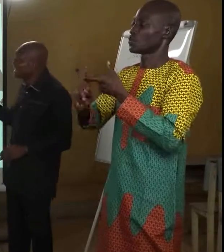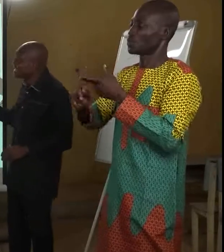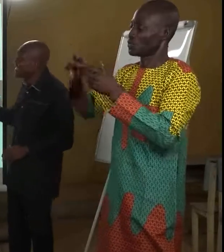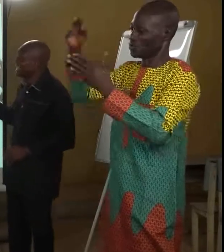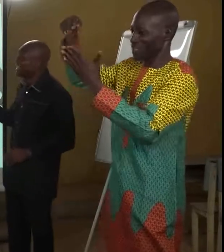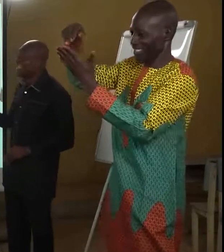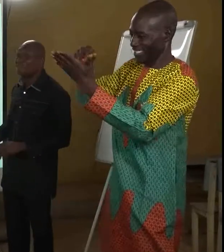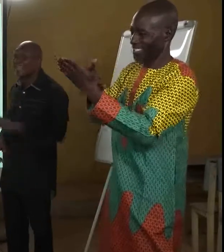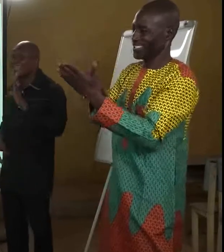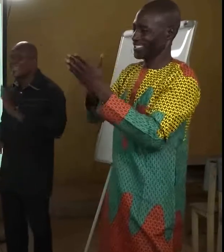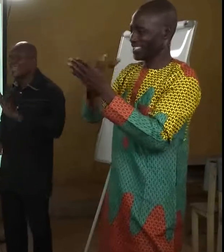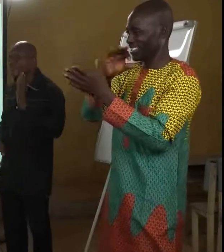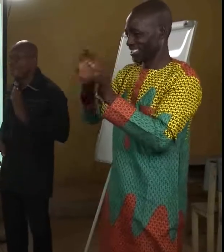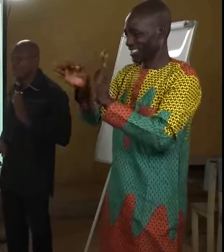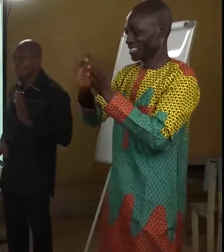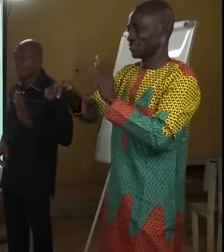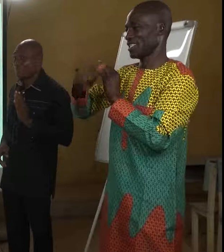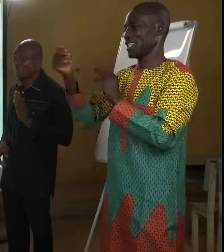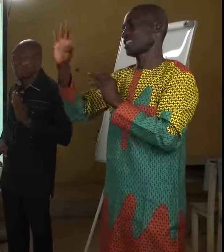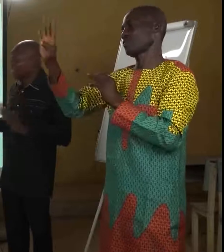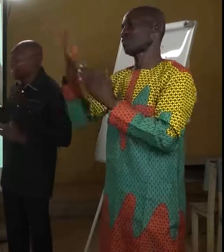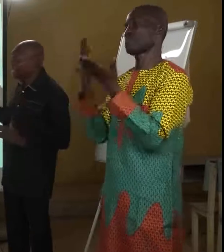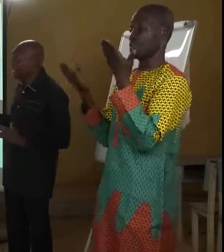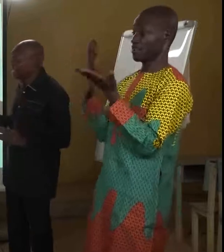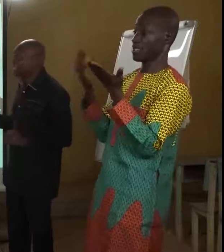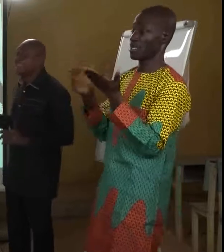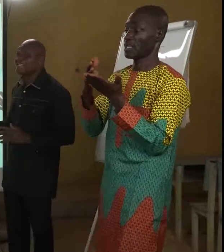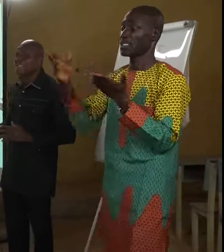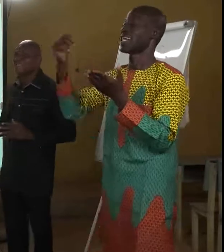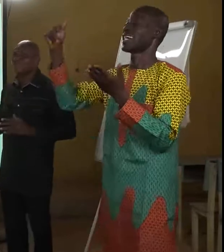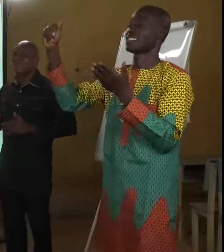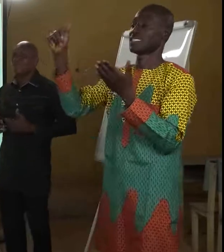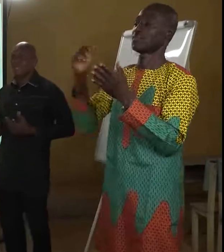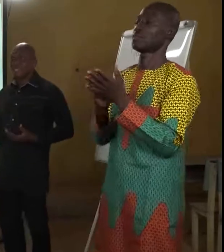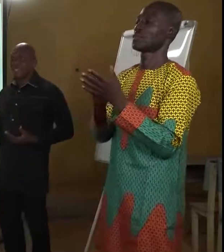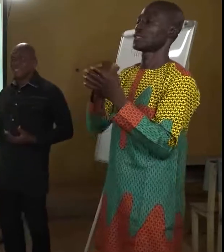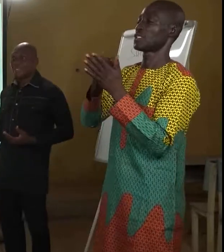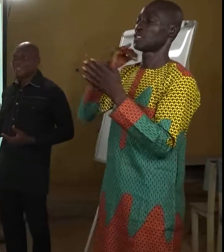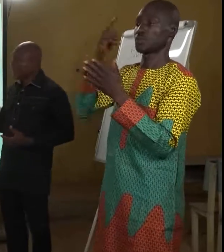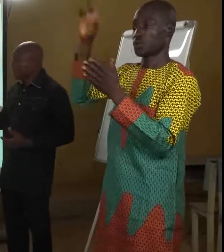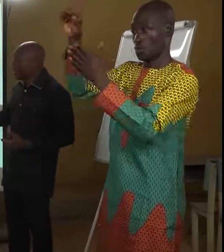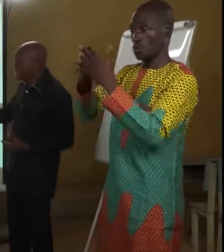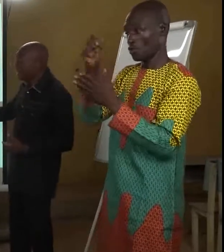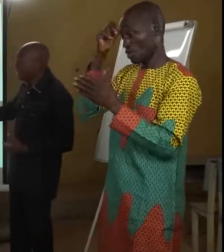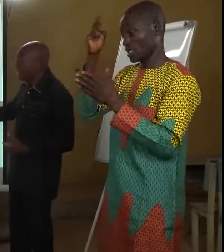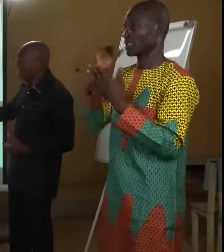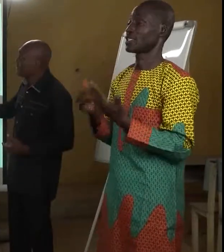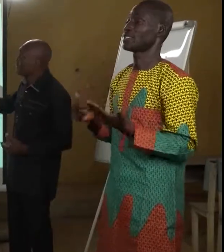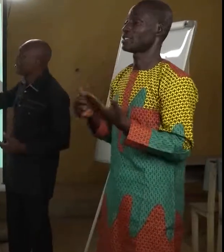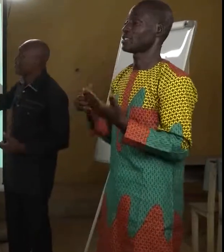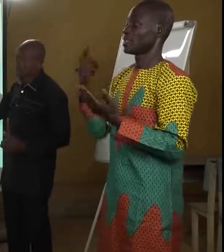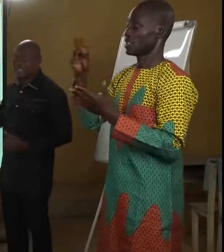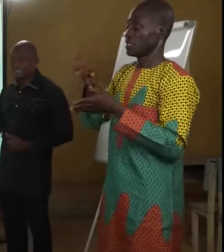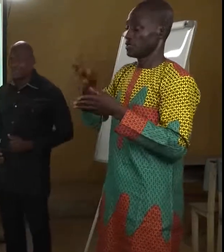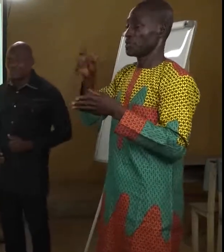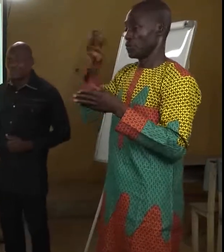what? List and explain any four. There are 10. This 10 is for your own understanding. The way you understand number 9